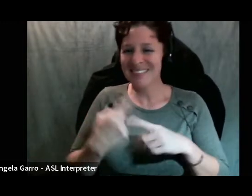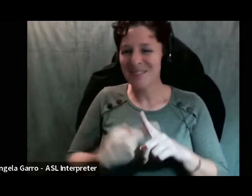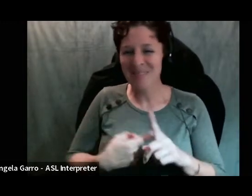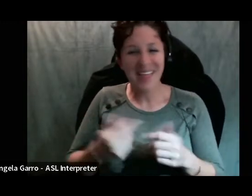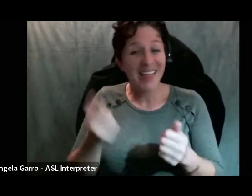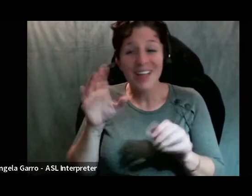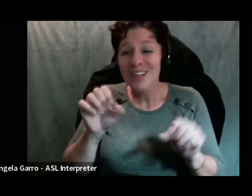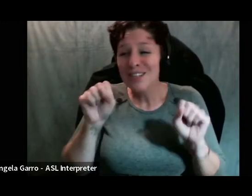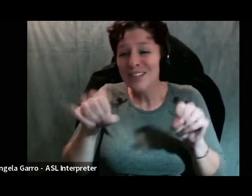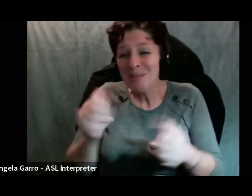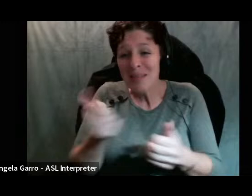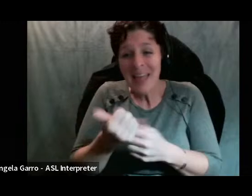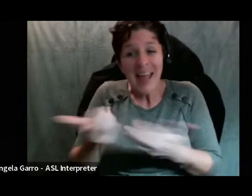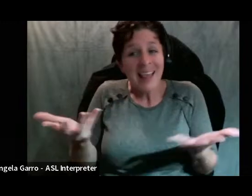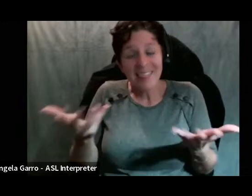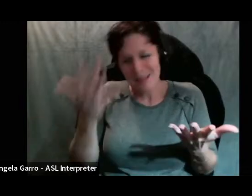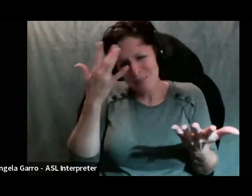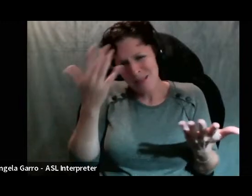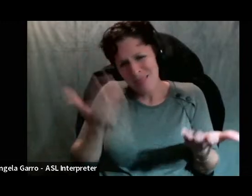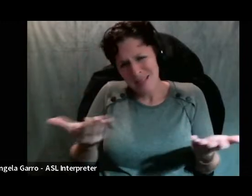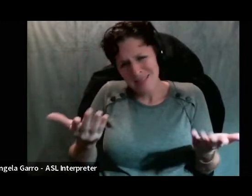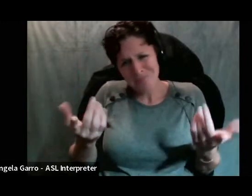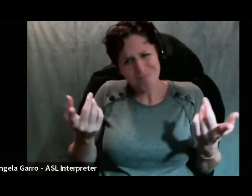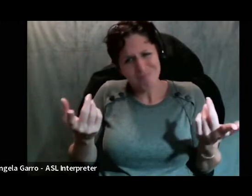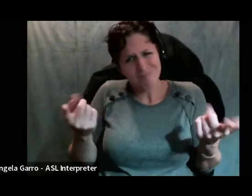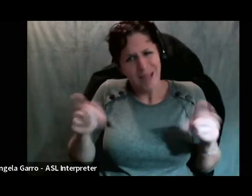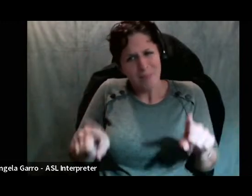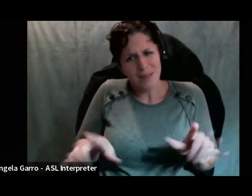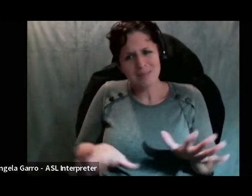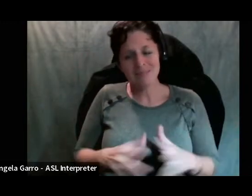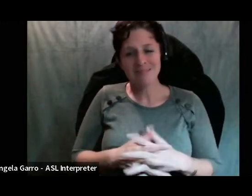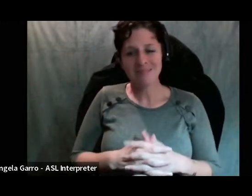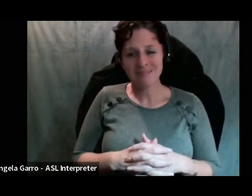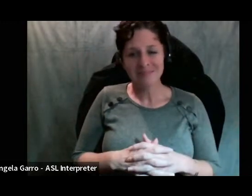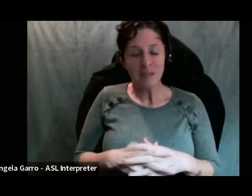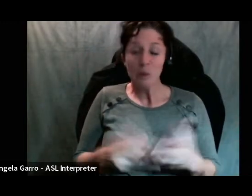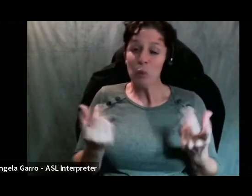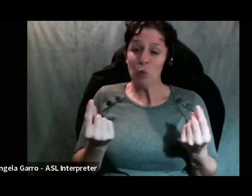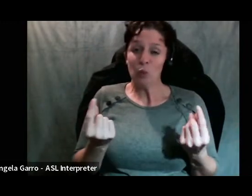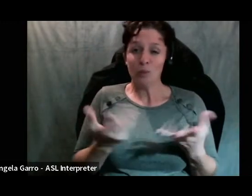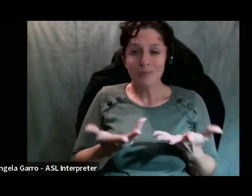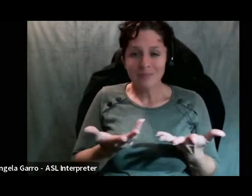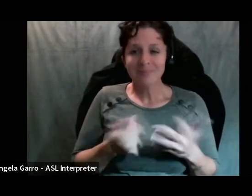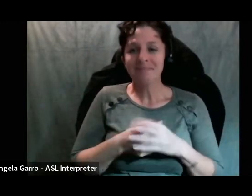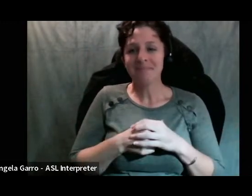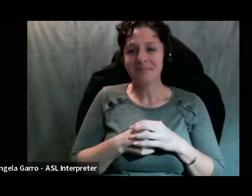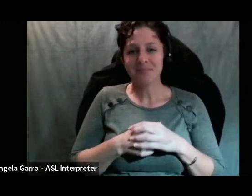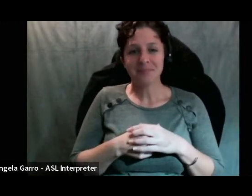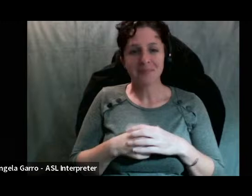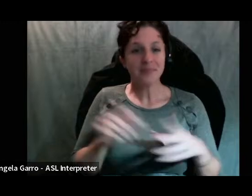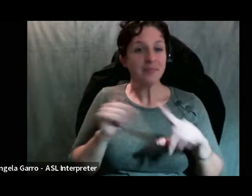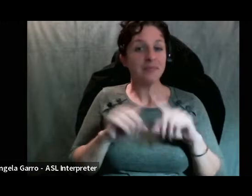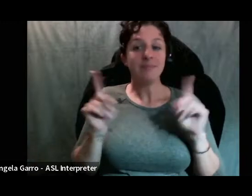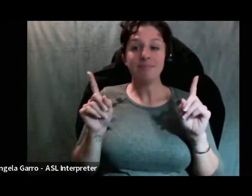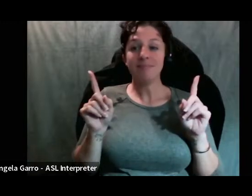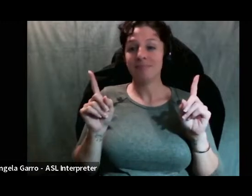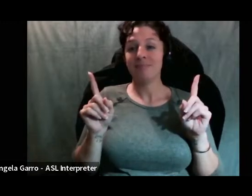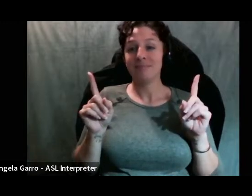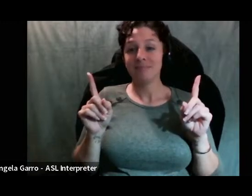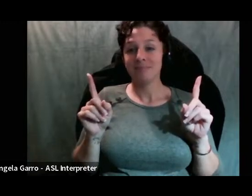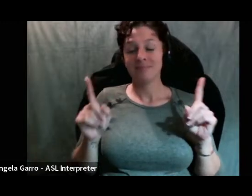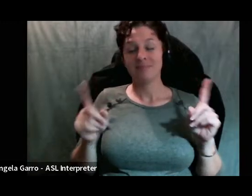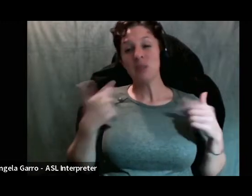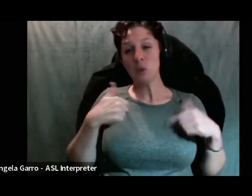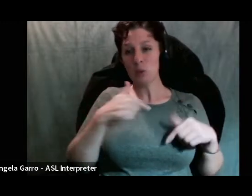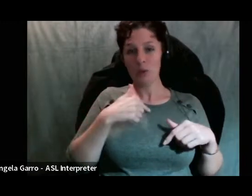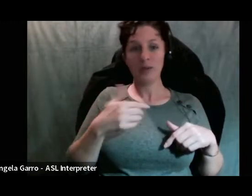anything because, things happen. So what are you going to do? But we had our